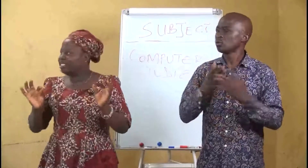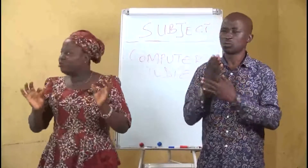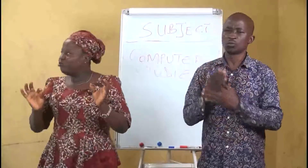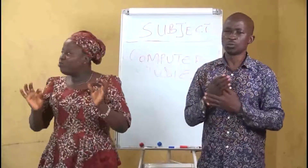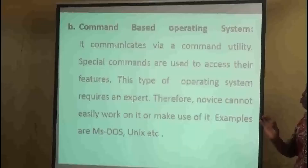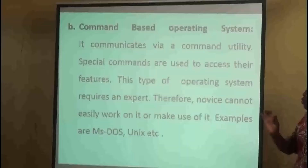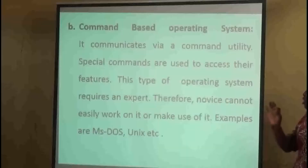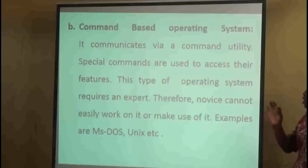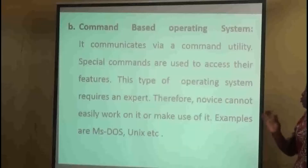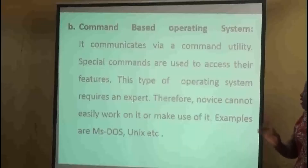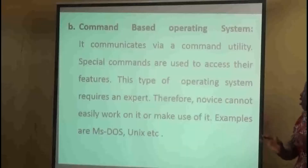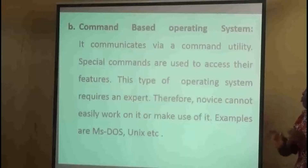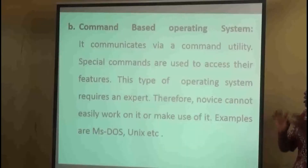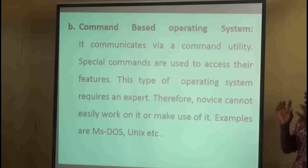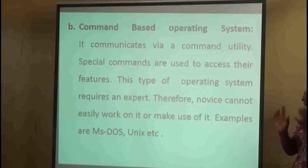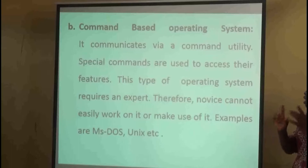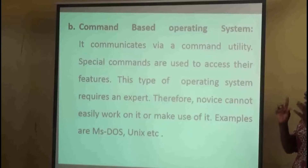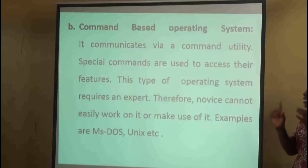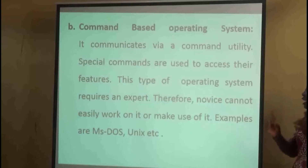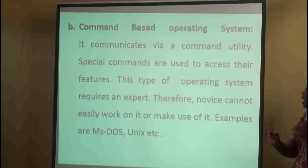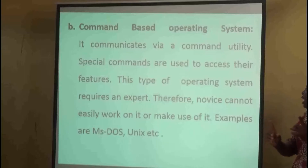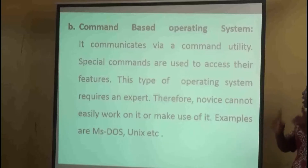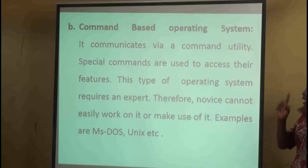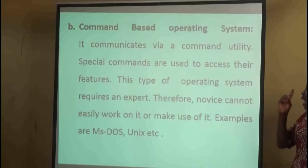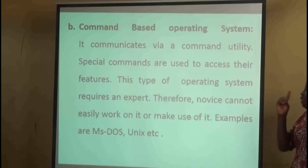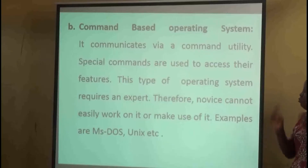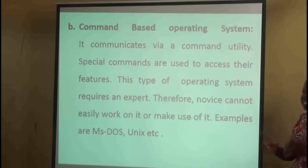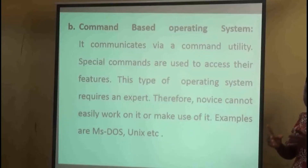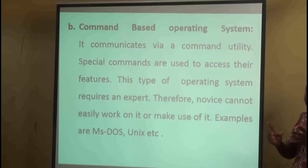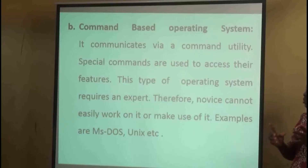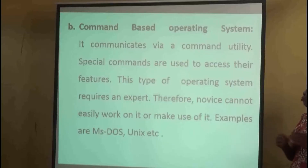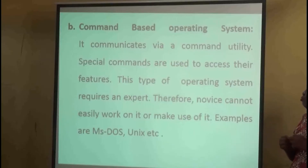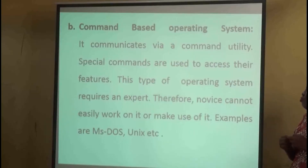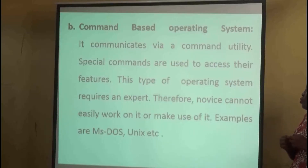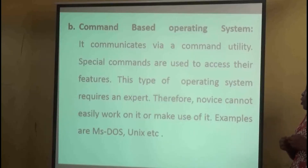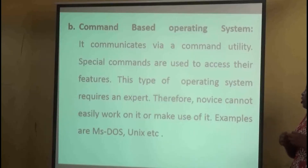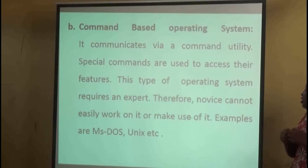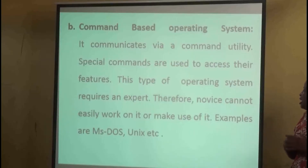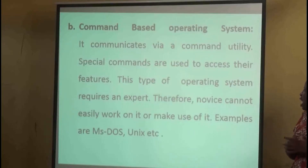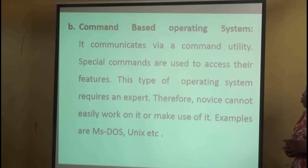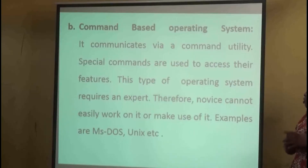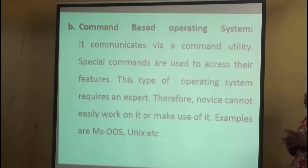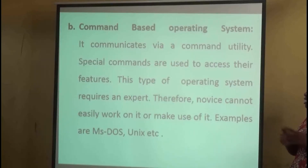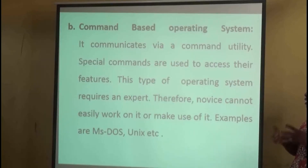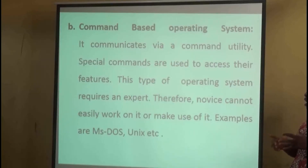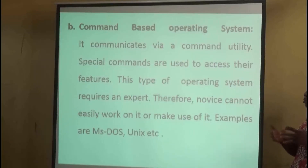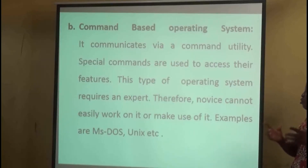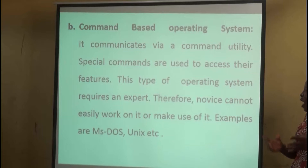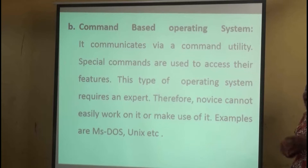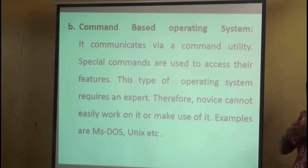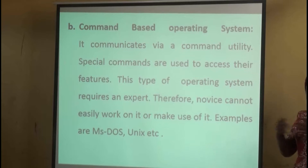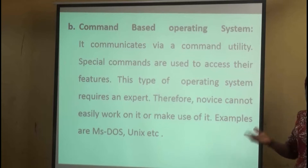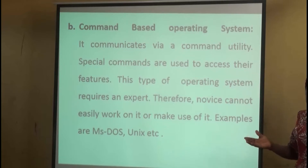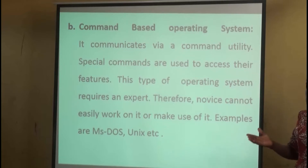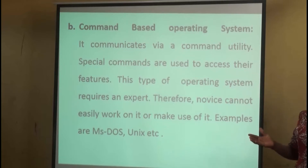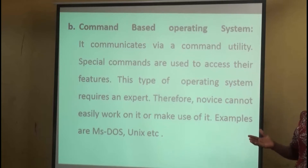I've said. Special commands are used to access their features. This type of operating system requires